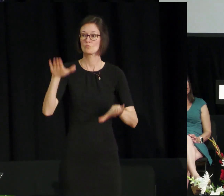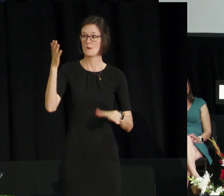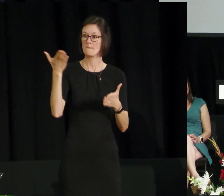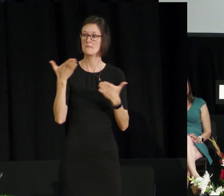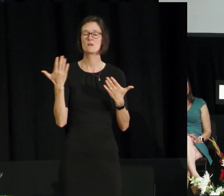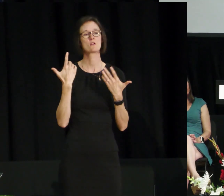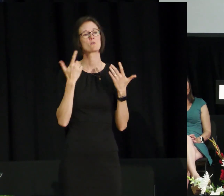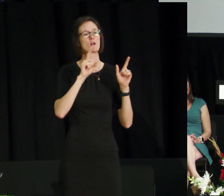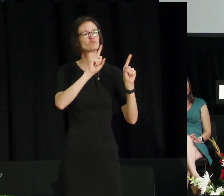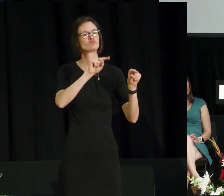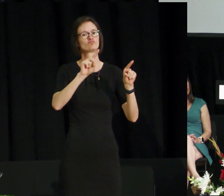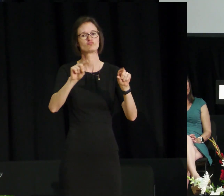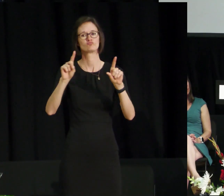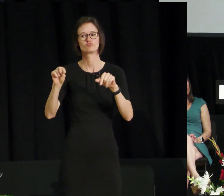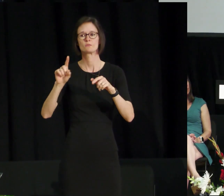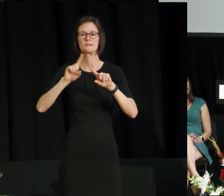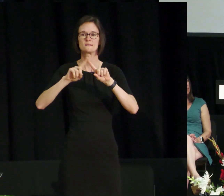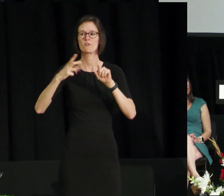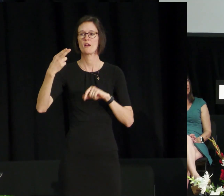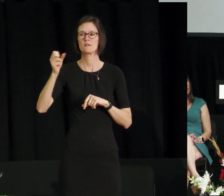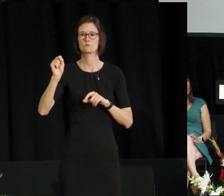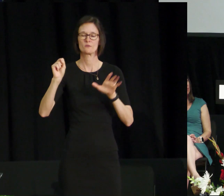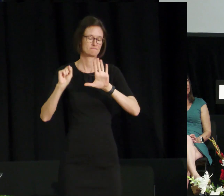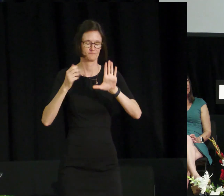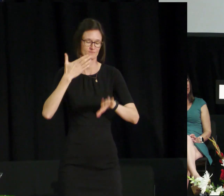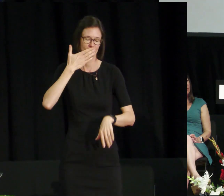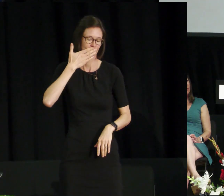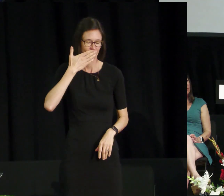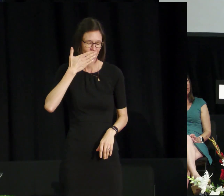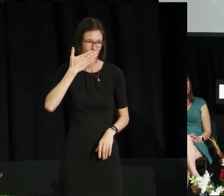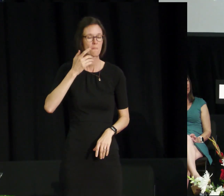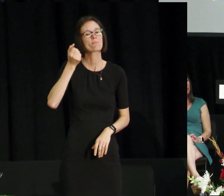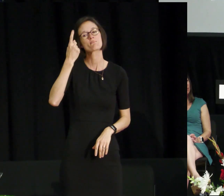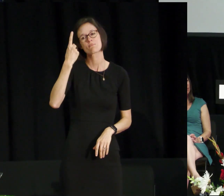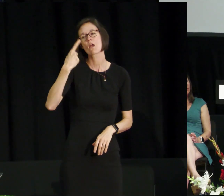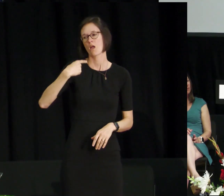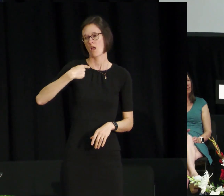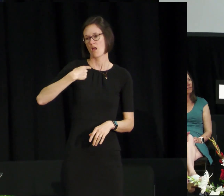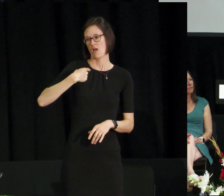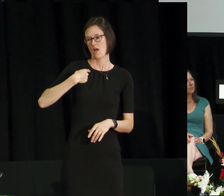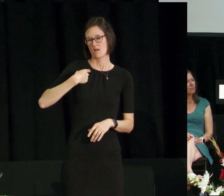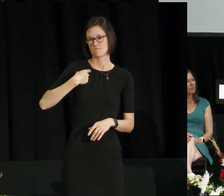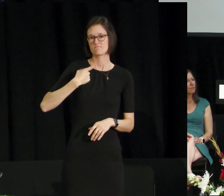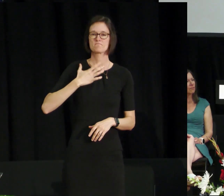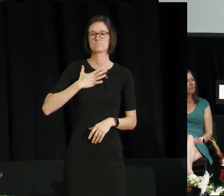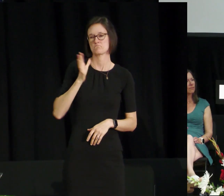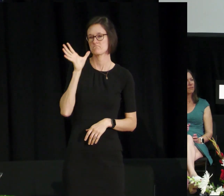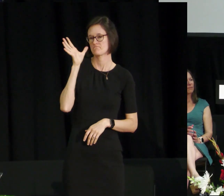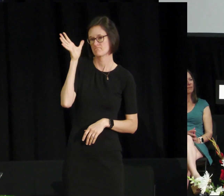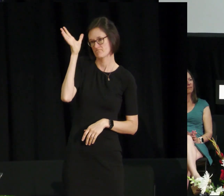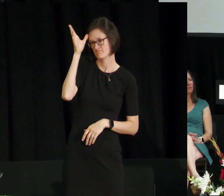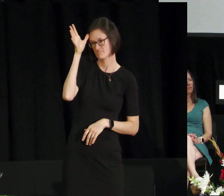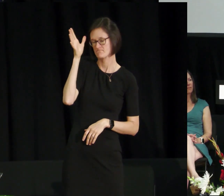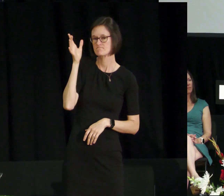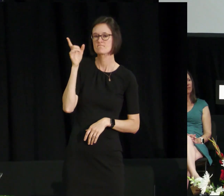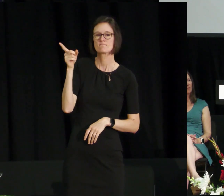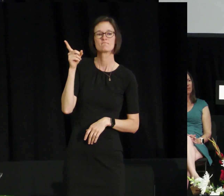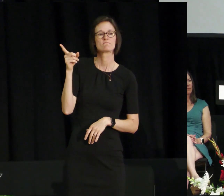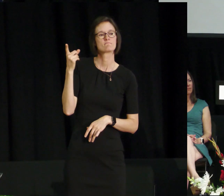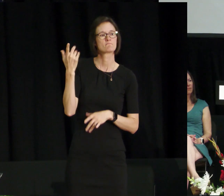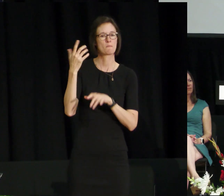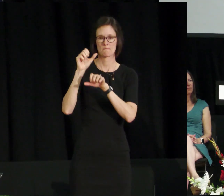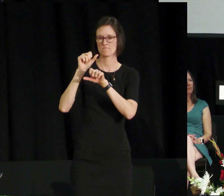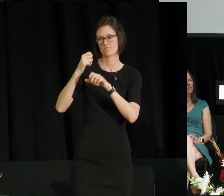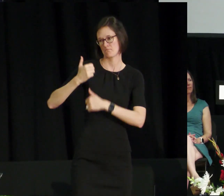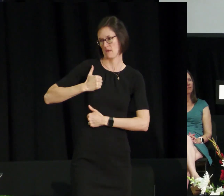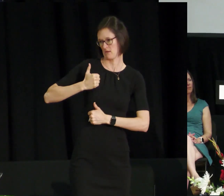schools And I mean high schools I'm a military brat So when my mom saw the peak She said this is